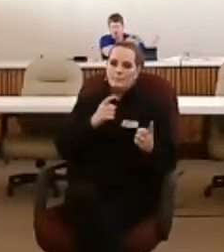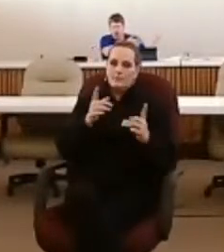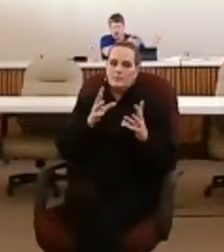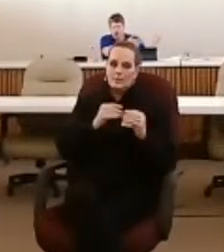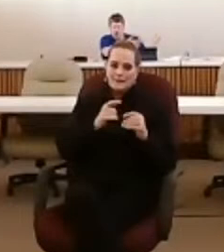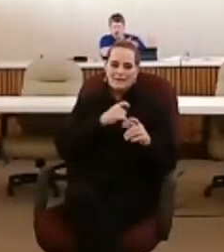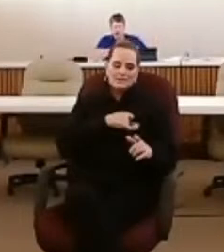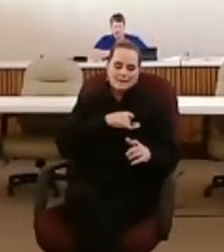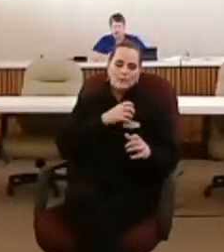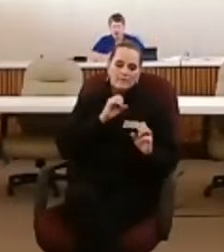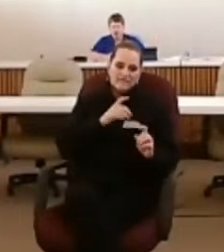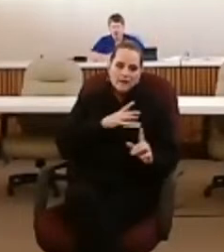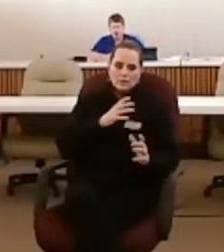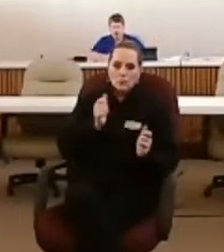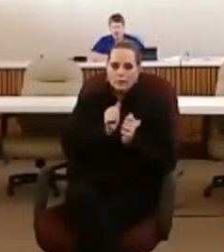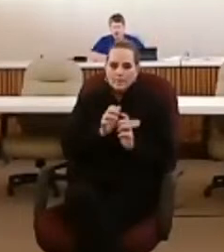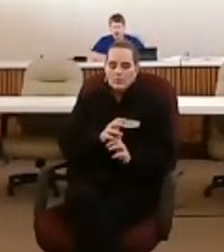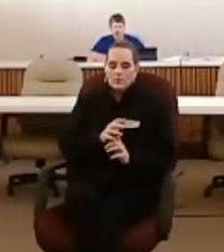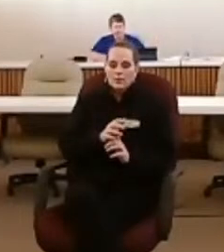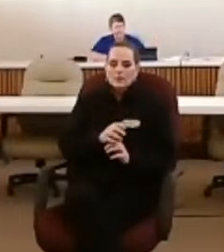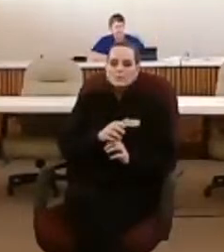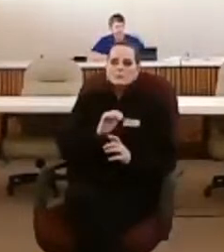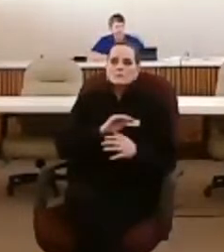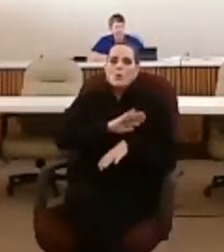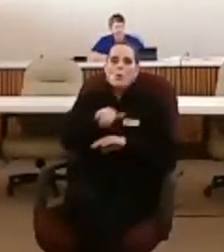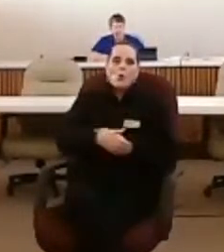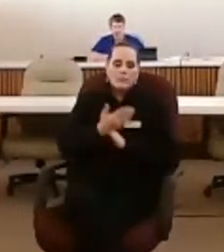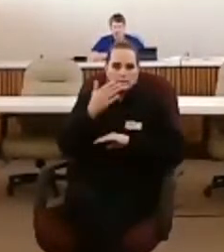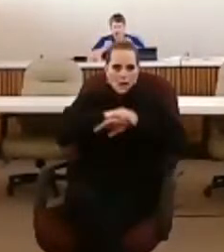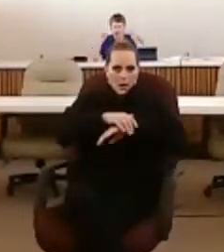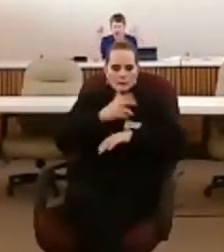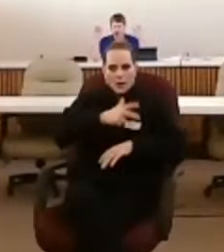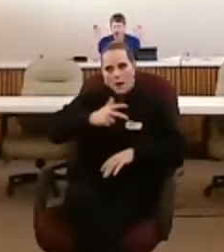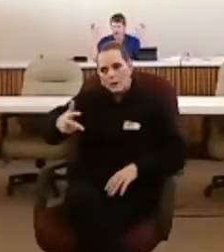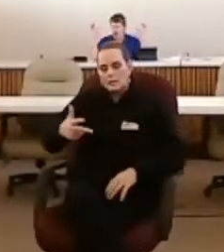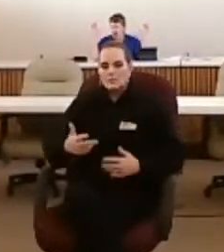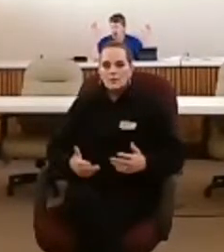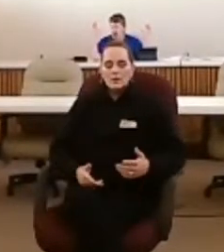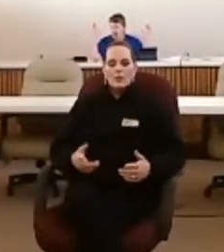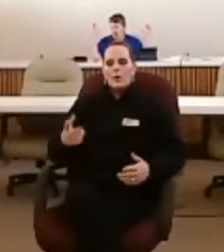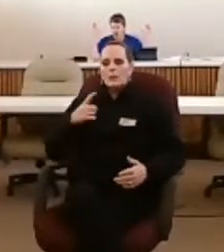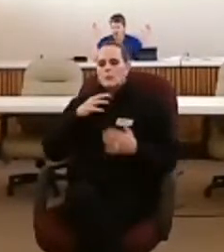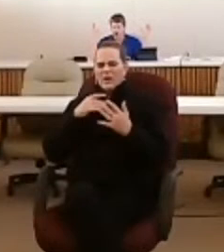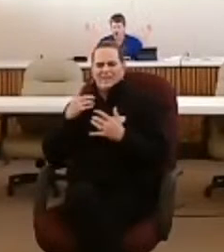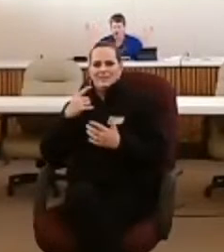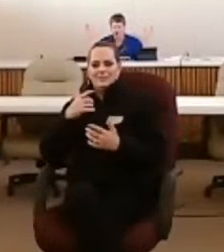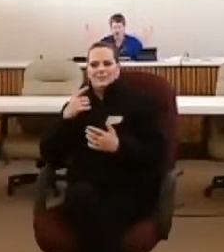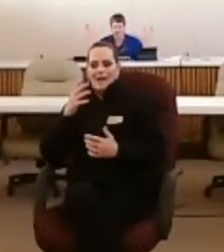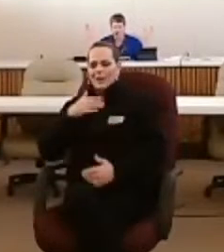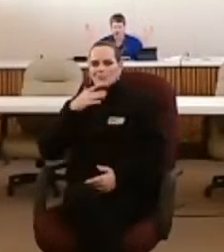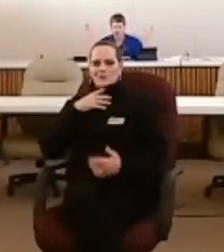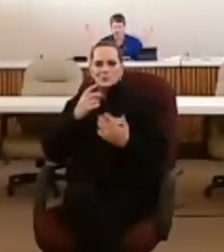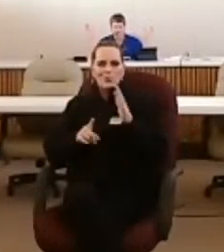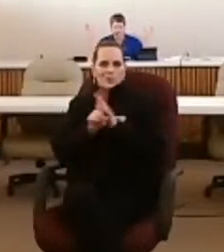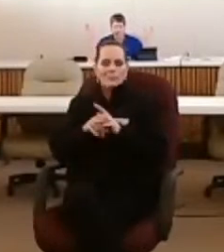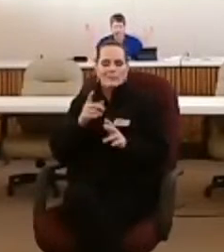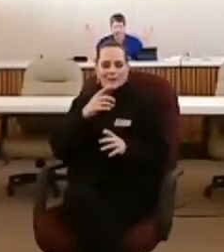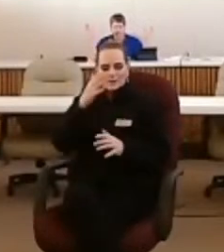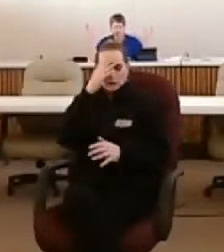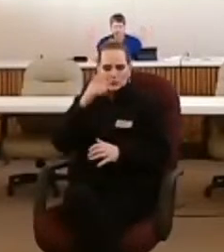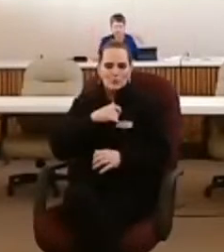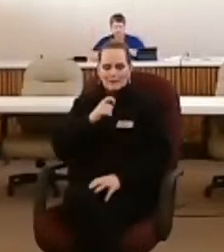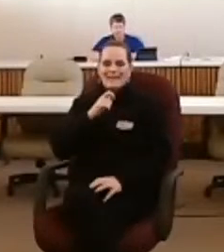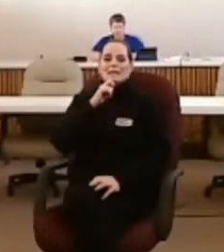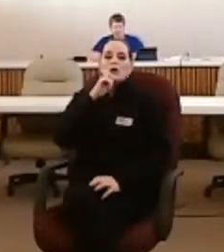with it being no overnight parking came and said, well, wait a minute, I would have showed up if I knew you were going to make it no